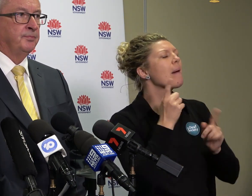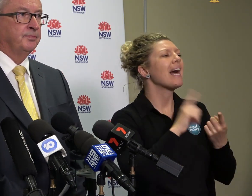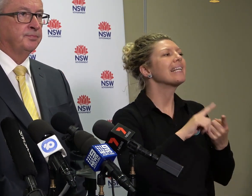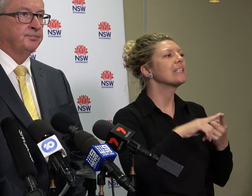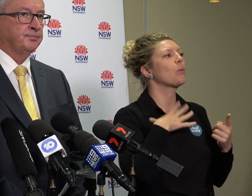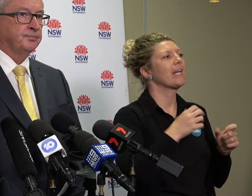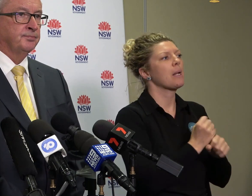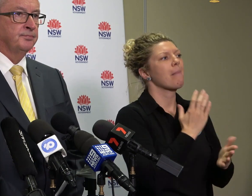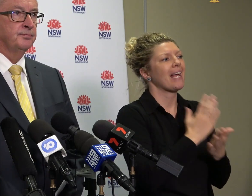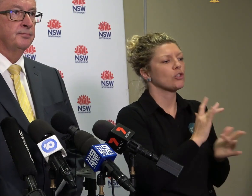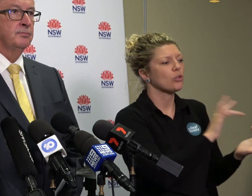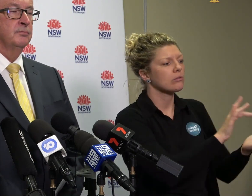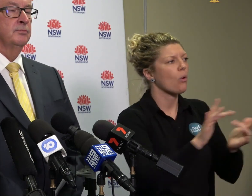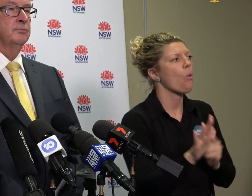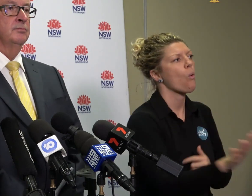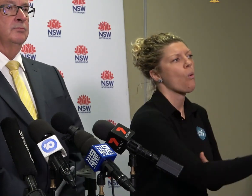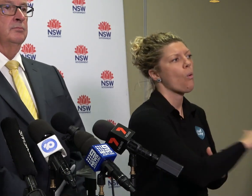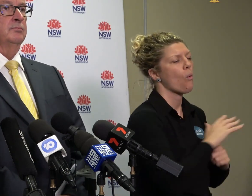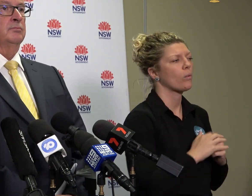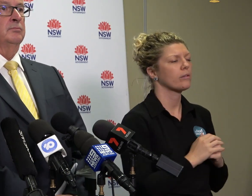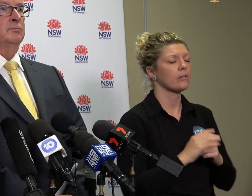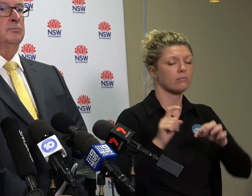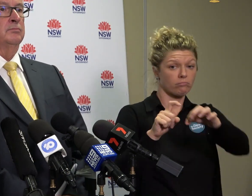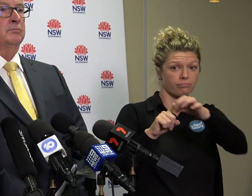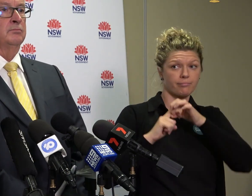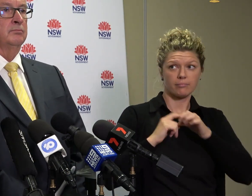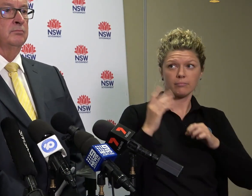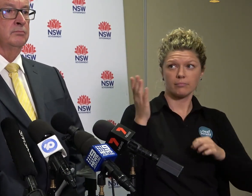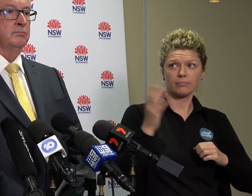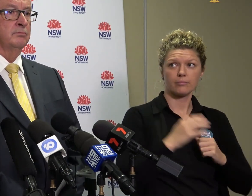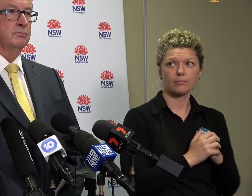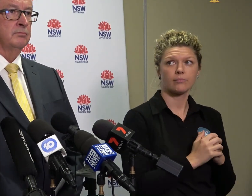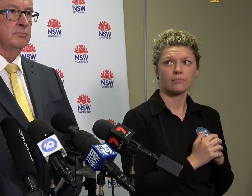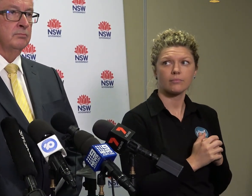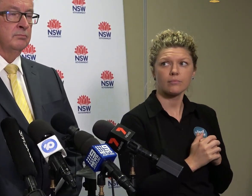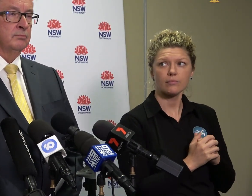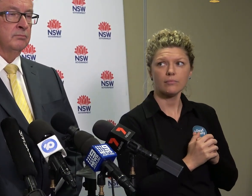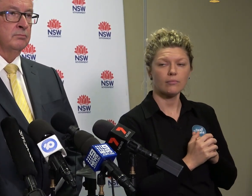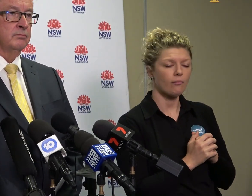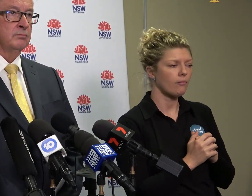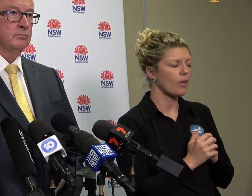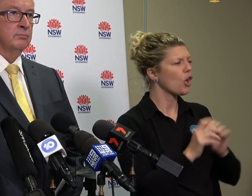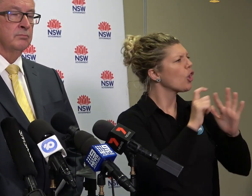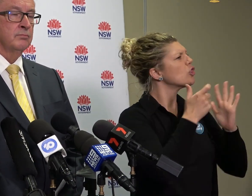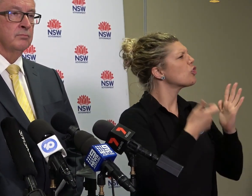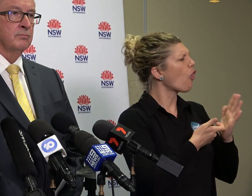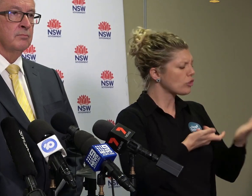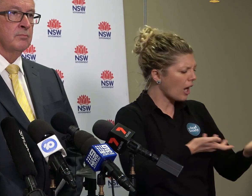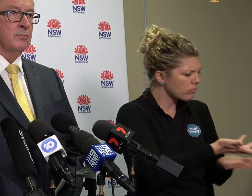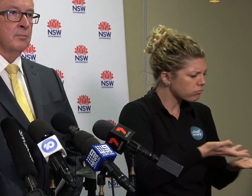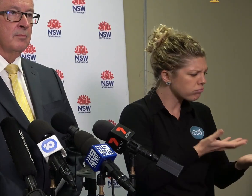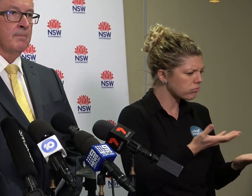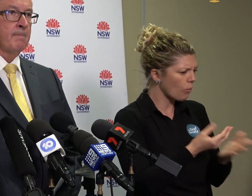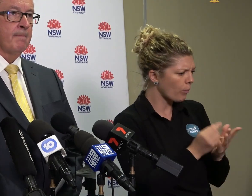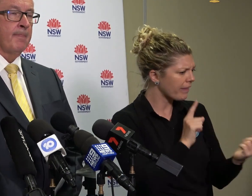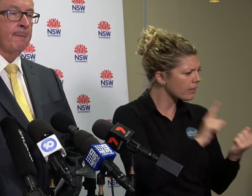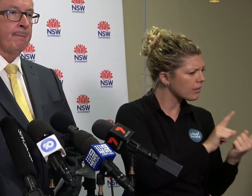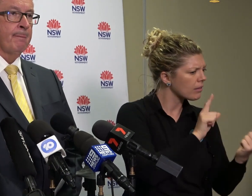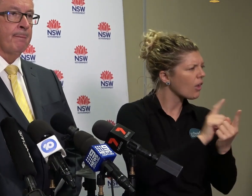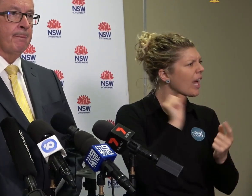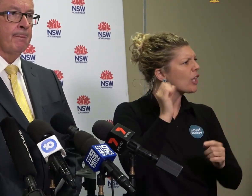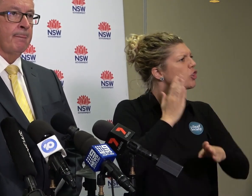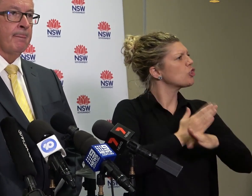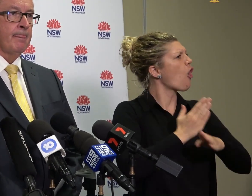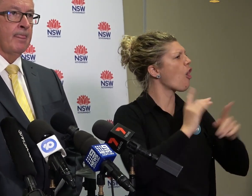do. And what sort of patients was that doctor coming into contact with? What was the doctor's, I guess, role within